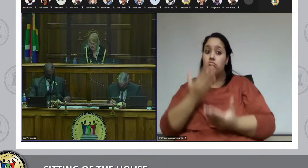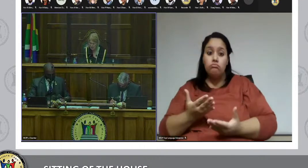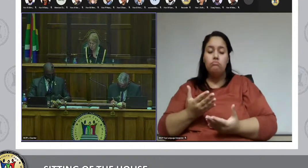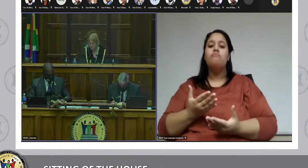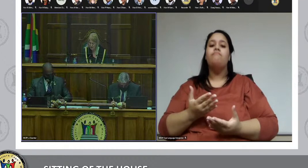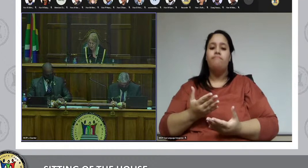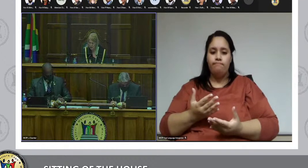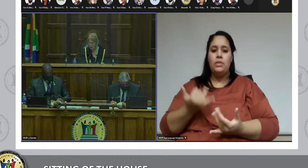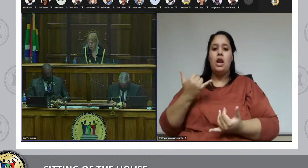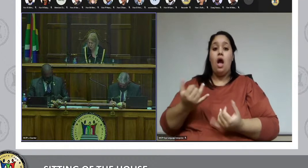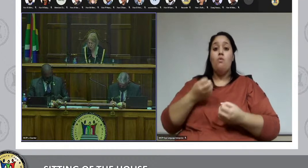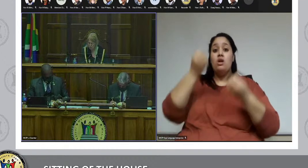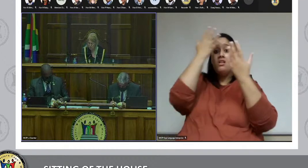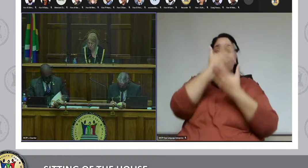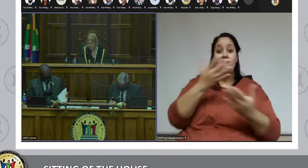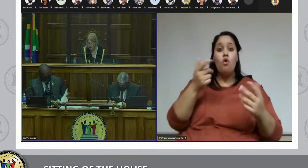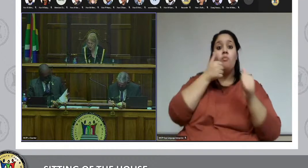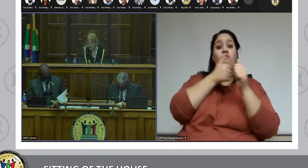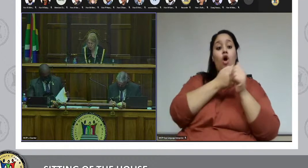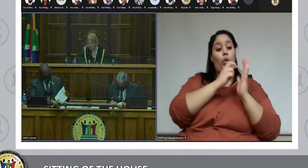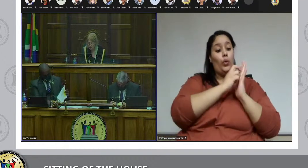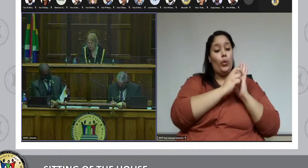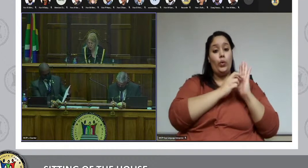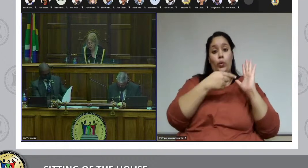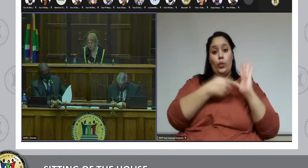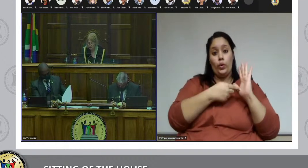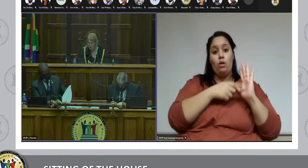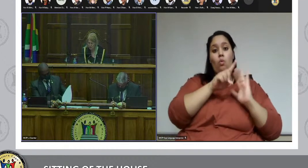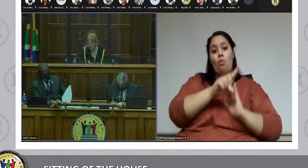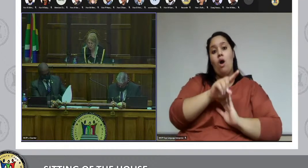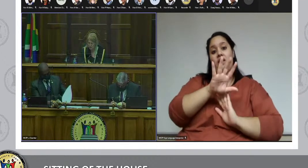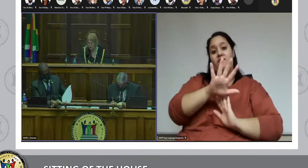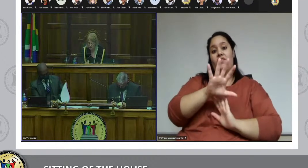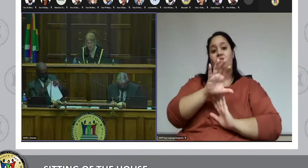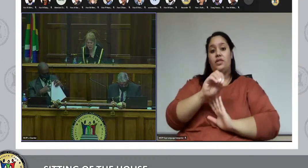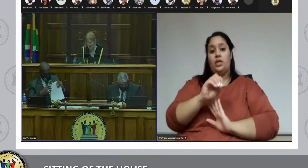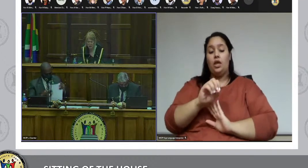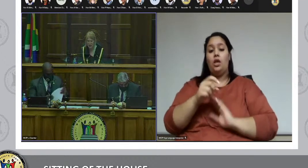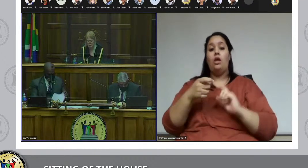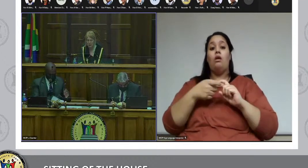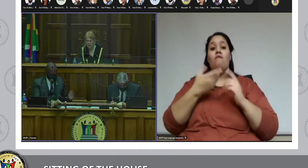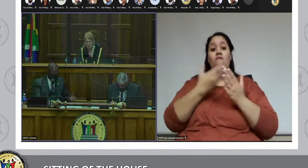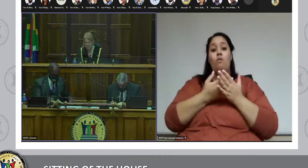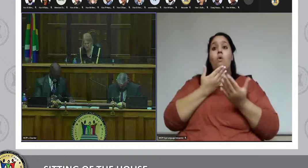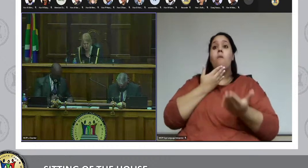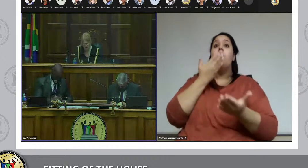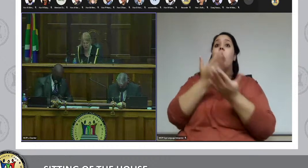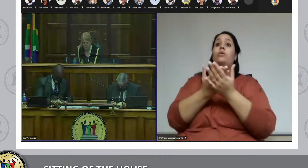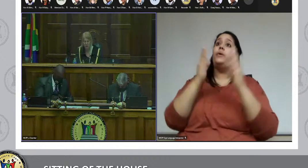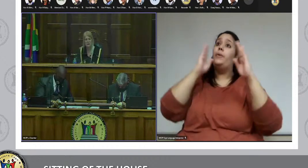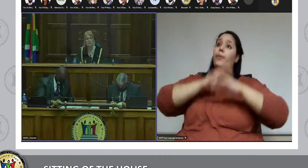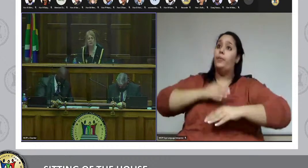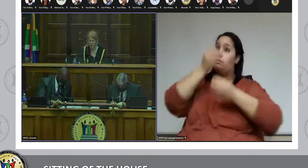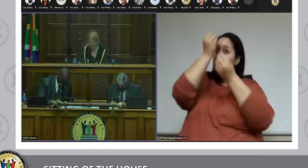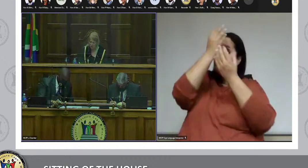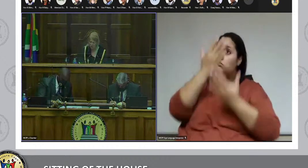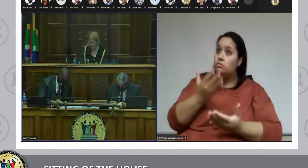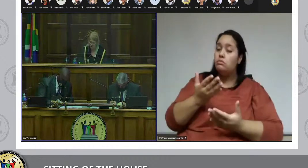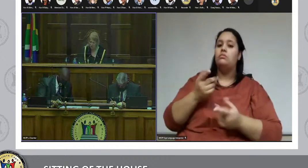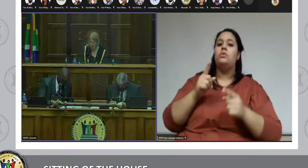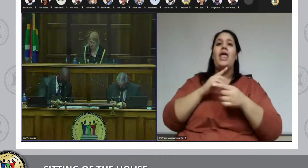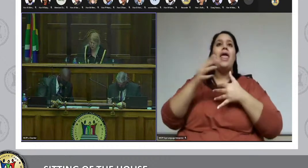would like to inform you that in terms of the standing rule of 150 pertaining to motions without notice, condolence